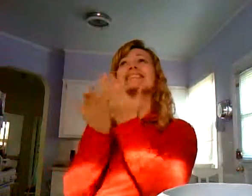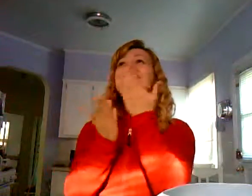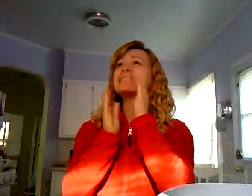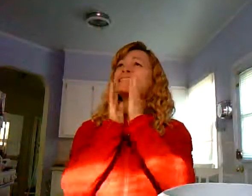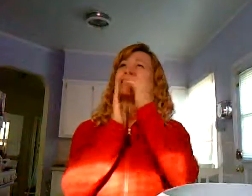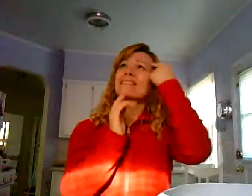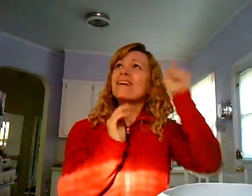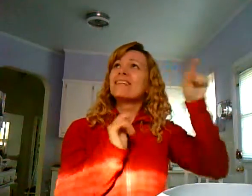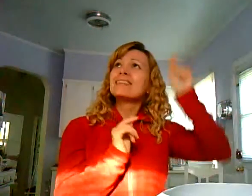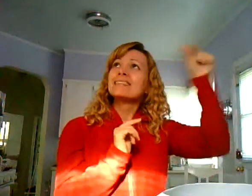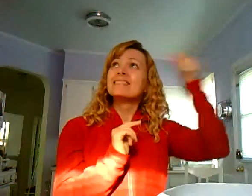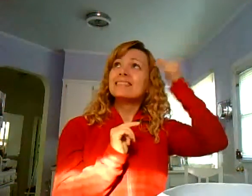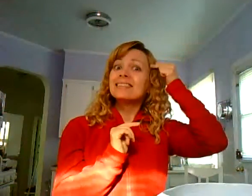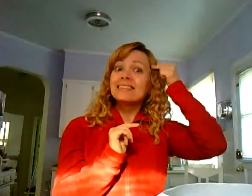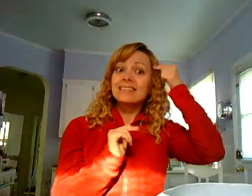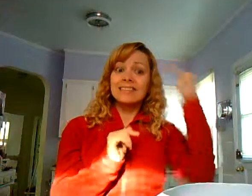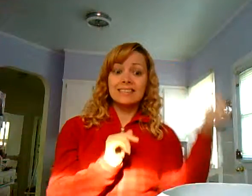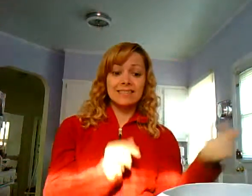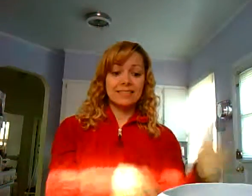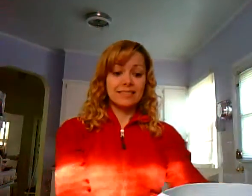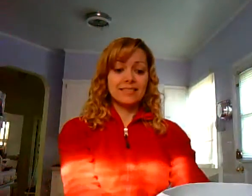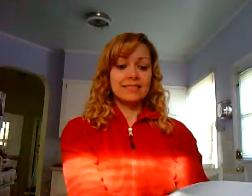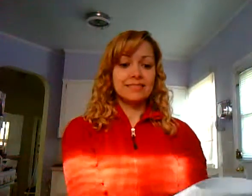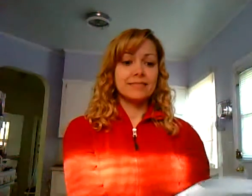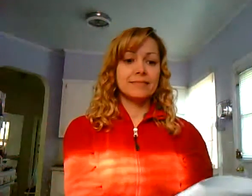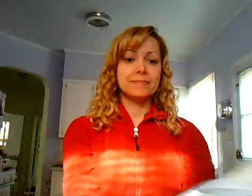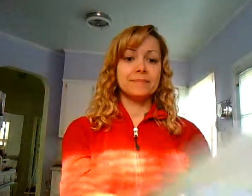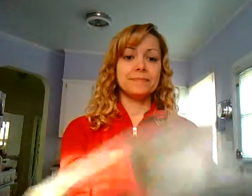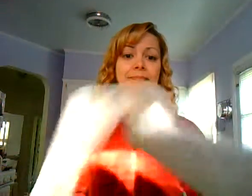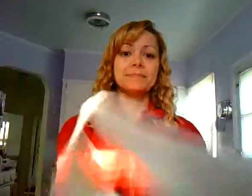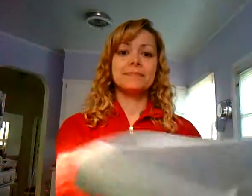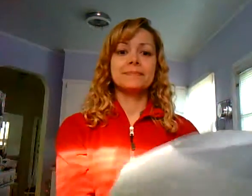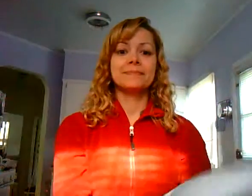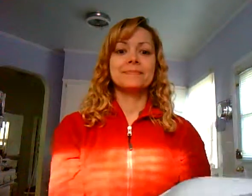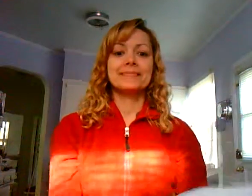By praying as the Bible says. Praying for the president. Praying for one another.